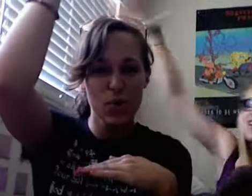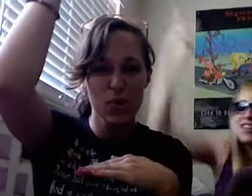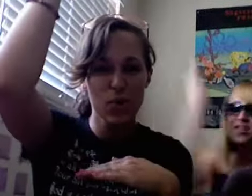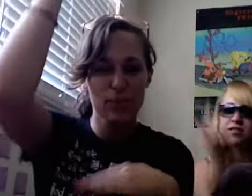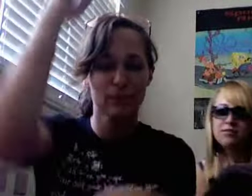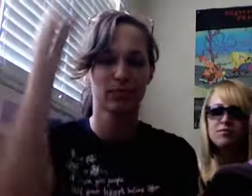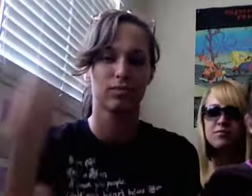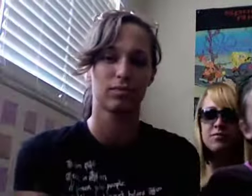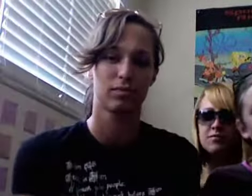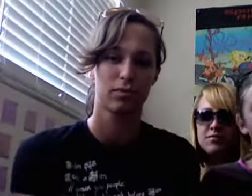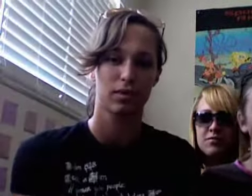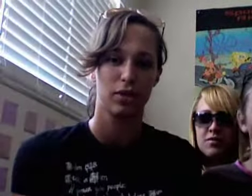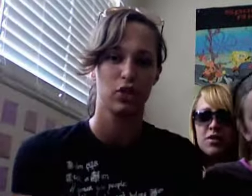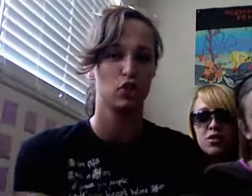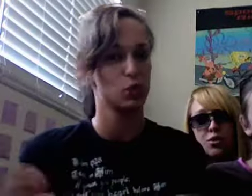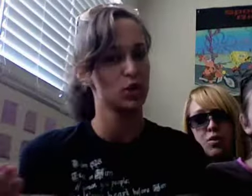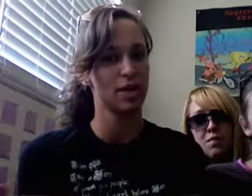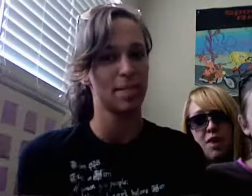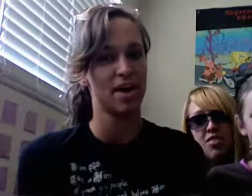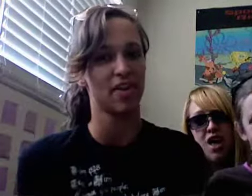Word to your mother